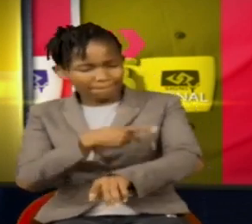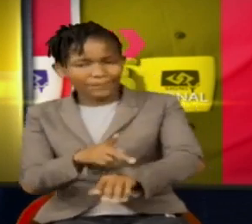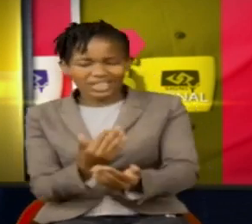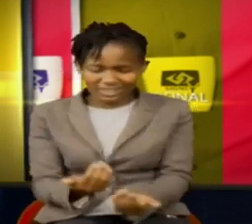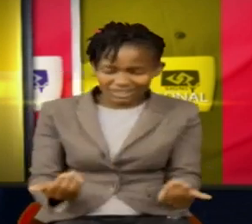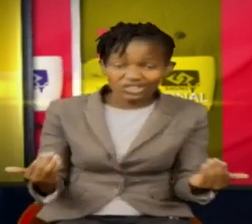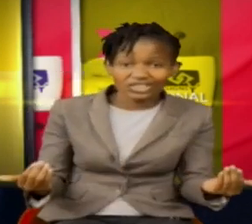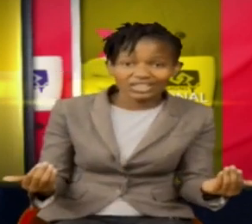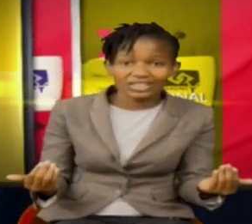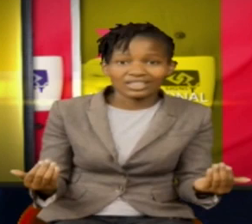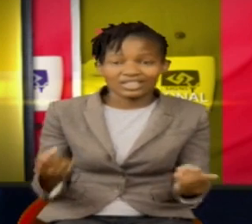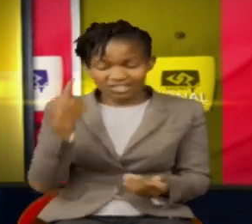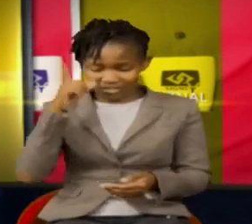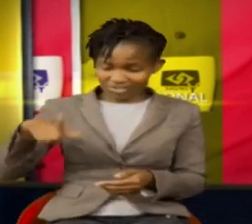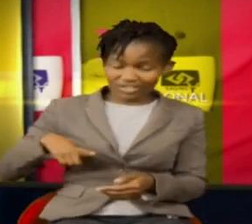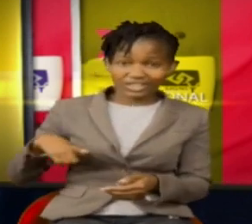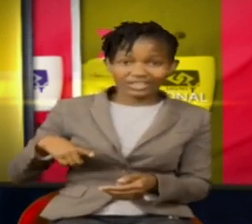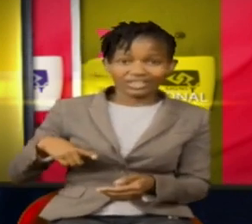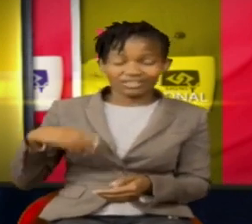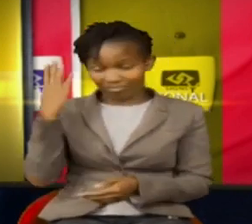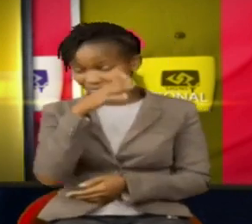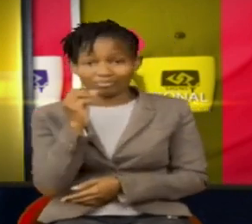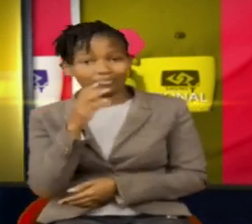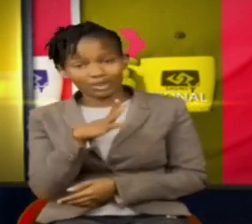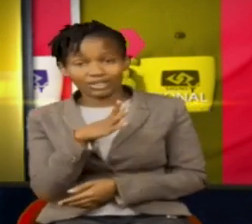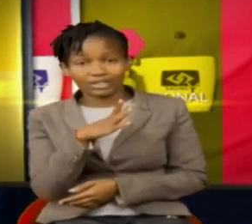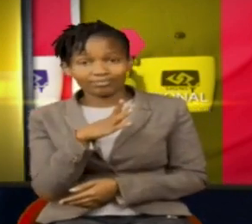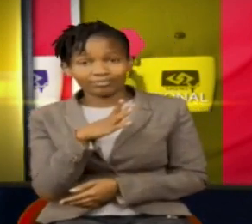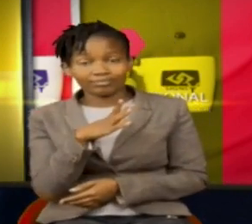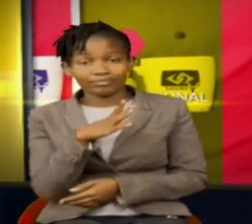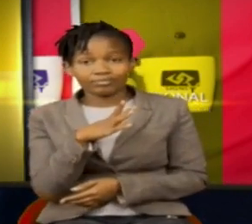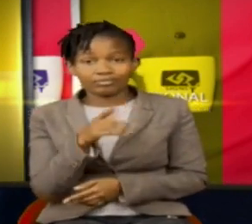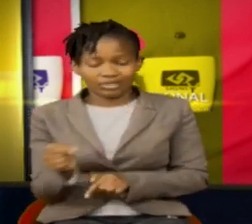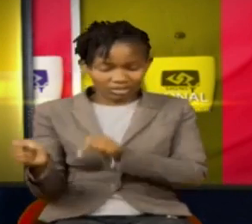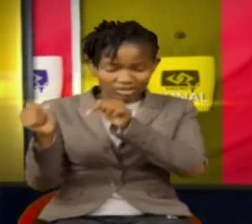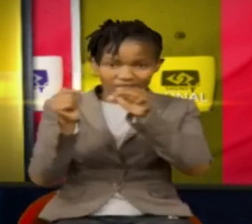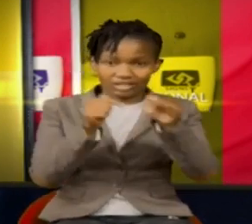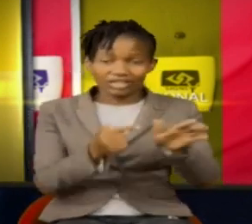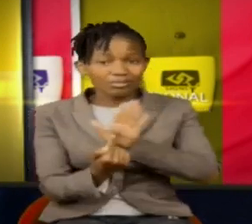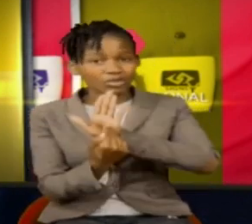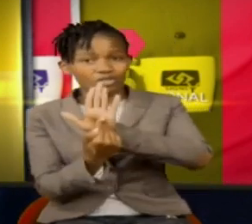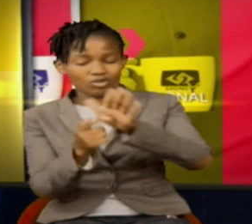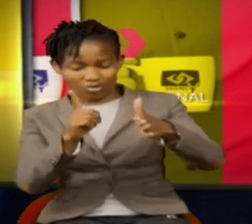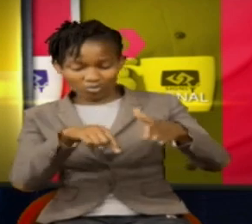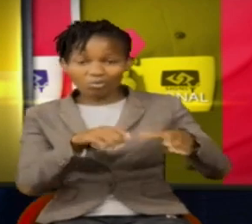having rap battles. Mm-hmm. For the ladies, there'll also be beauty pageant. Ooh, yeah. So you can come showcase your progress.